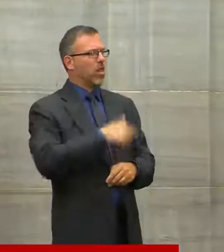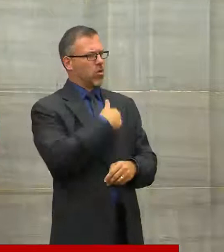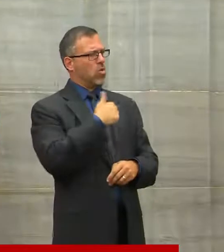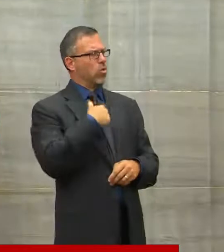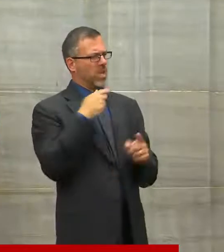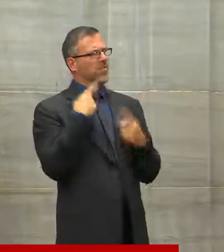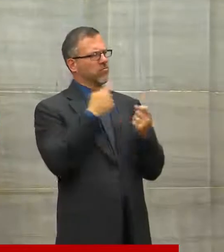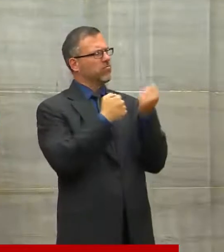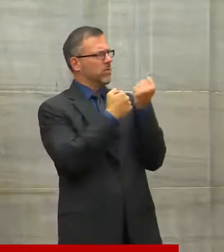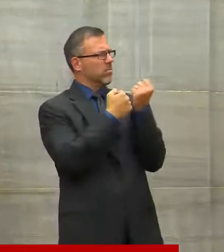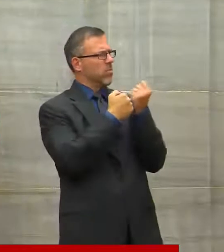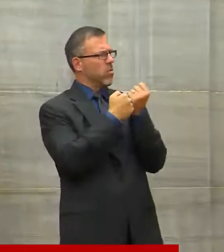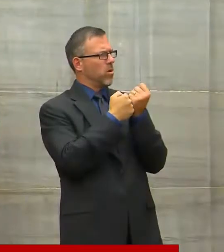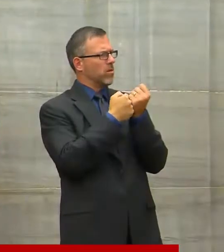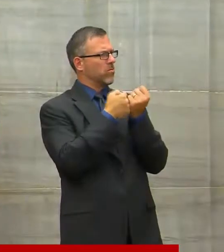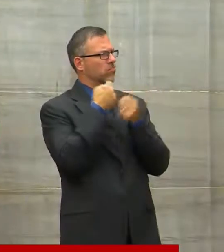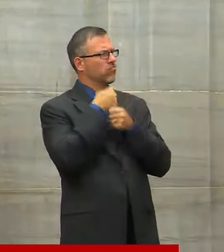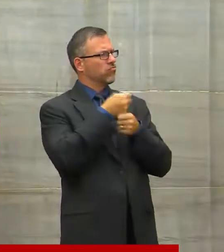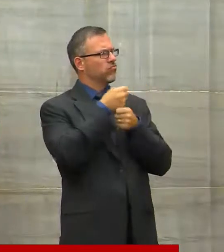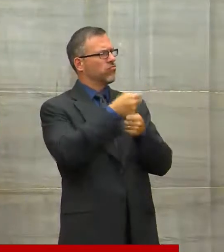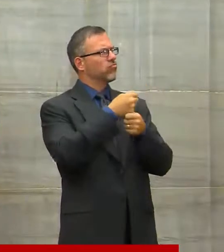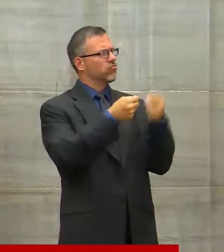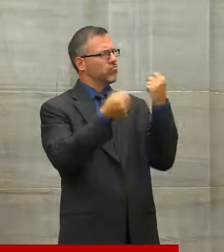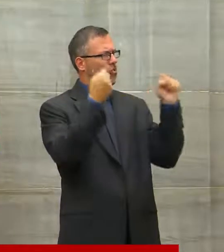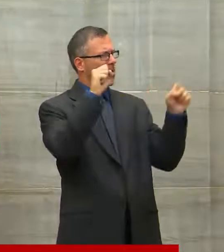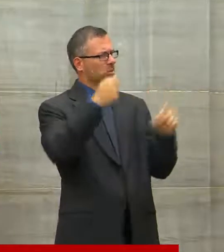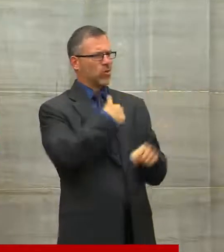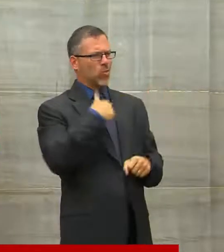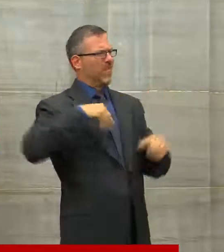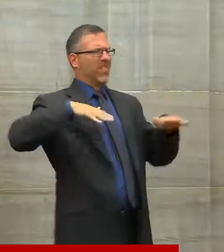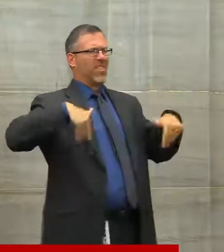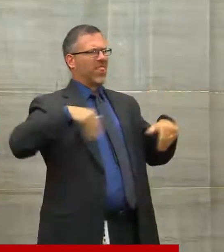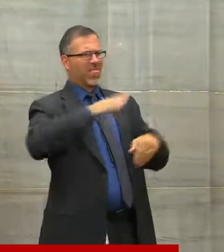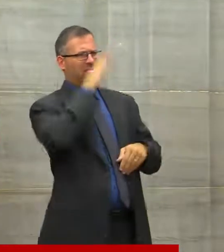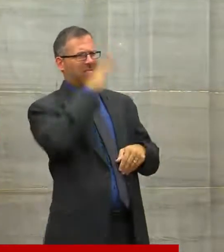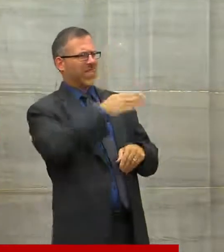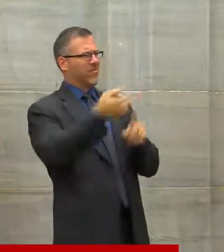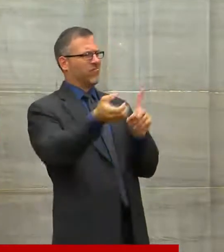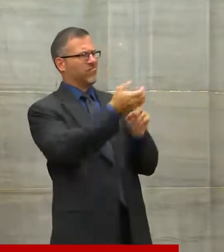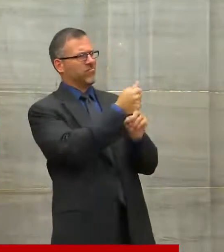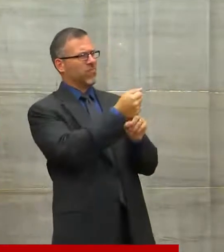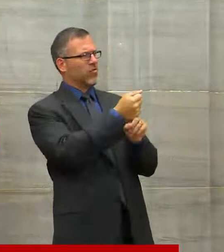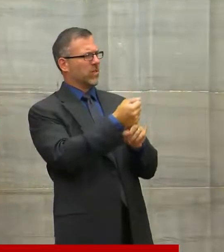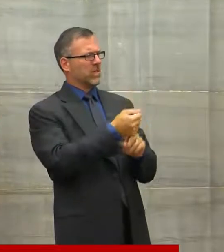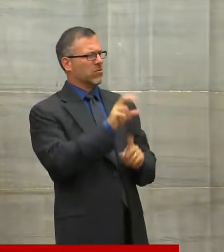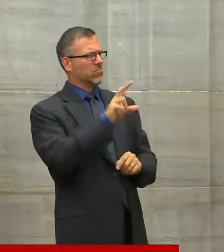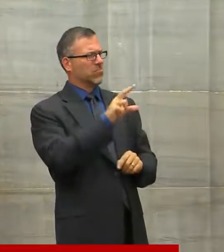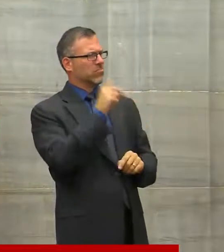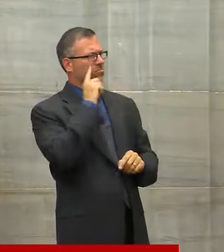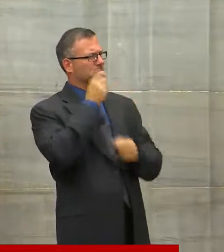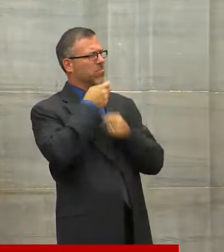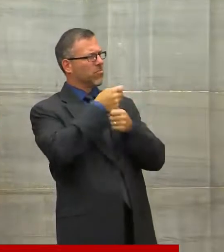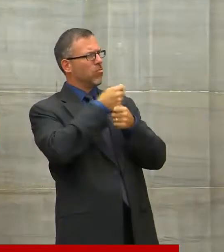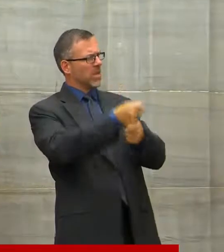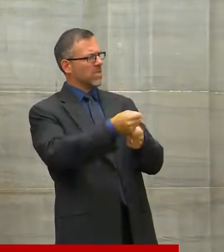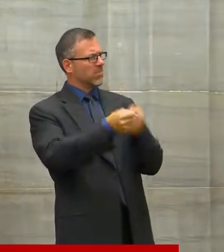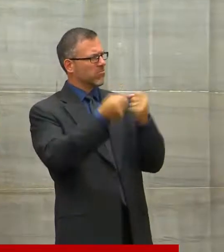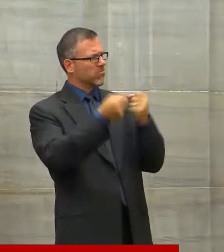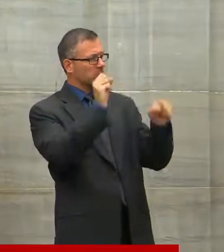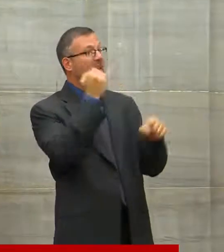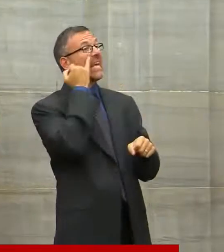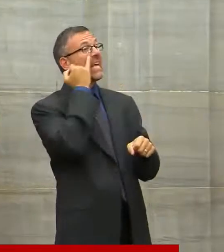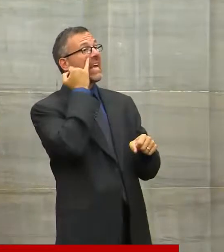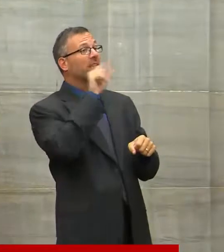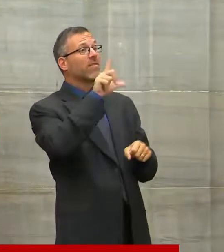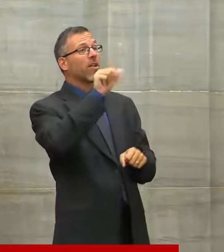not arrested a single solitary person for protesting. We enforce the laws that apply to the